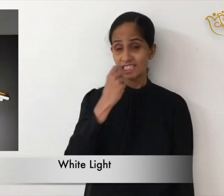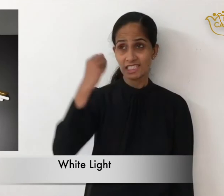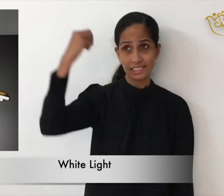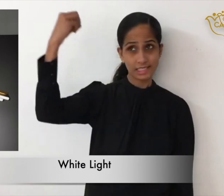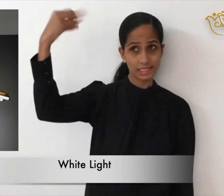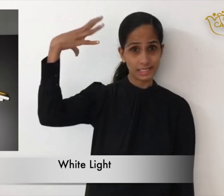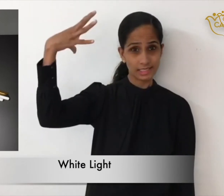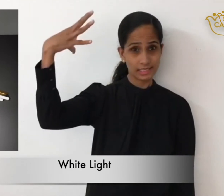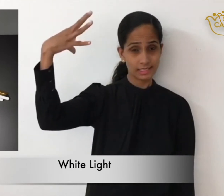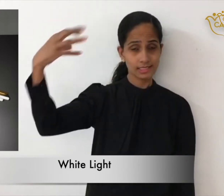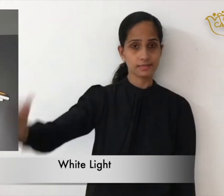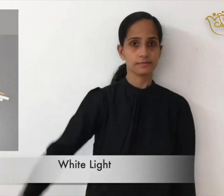white light.